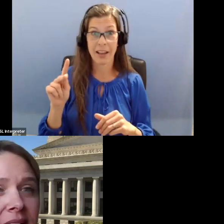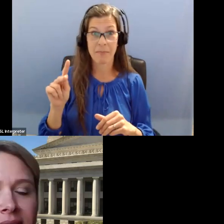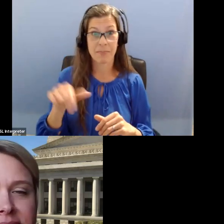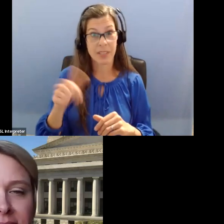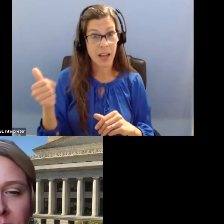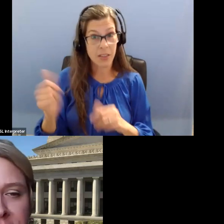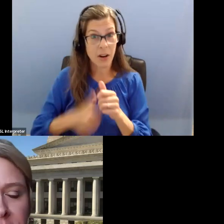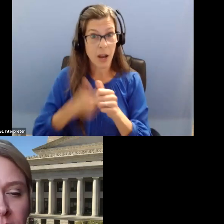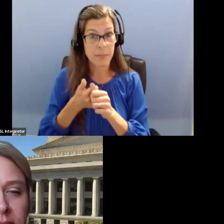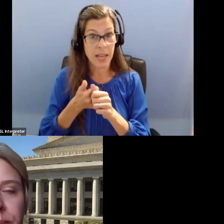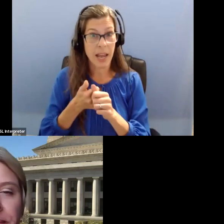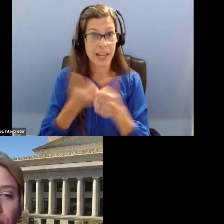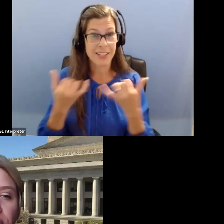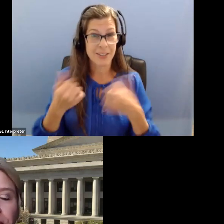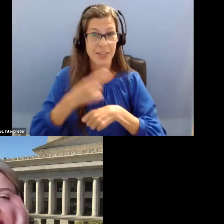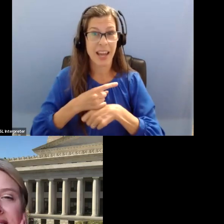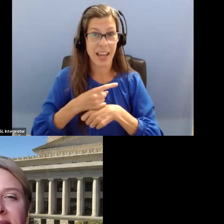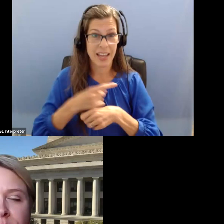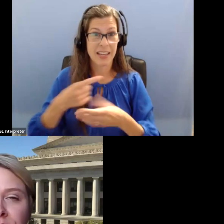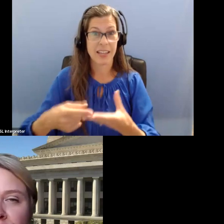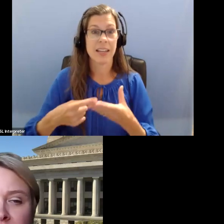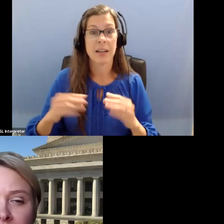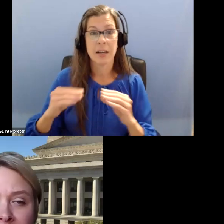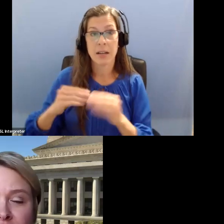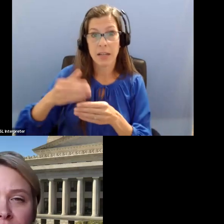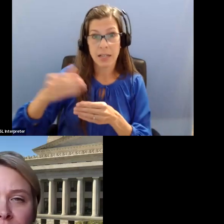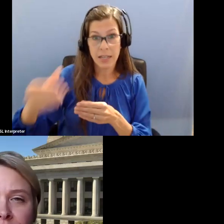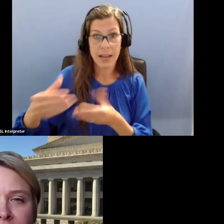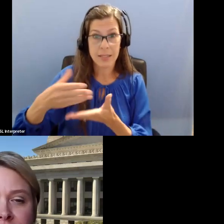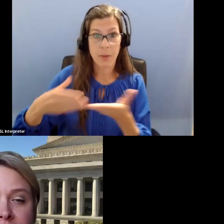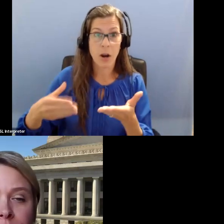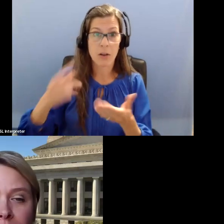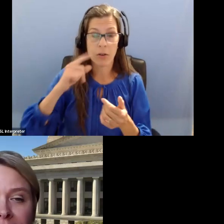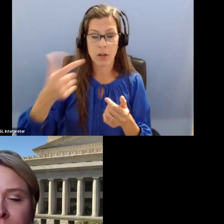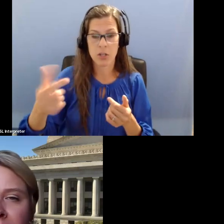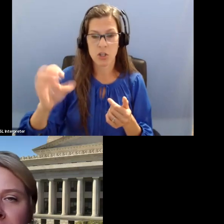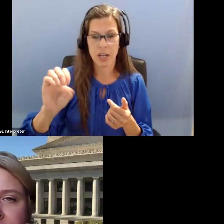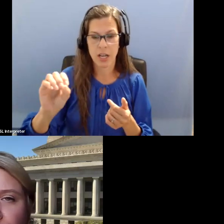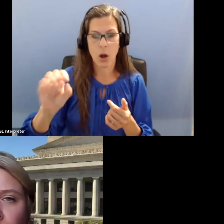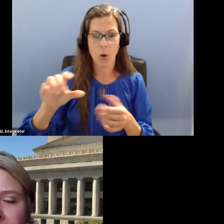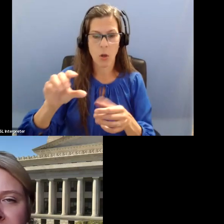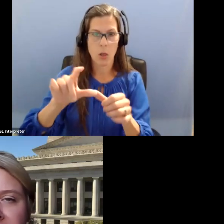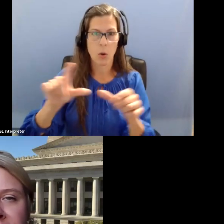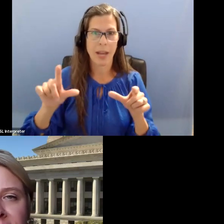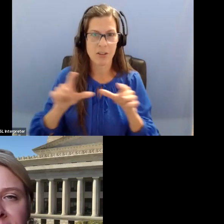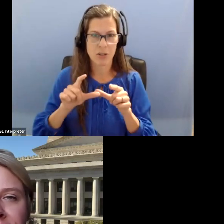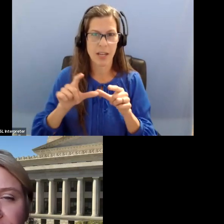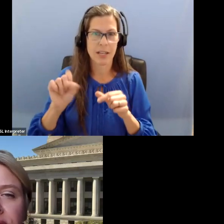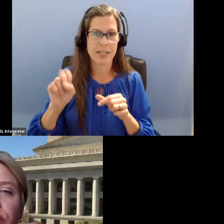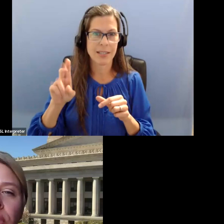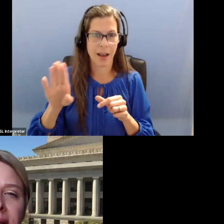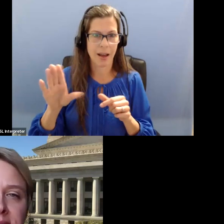other update I had today was to talk a little bit more about next steps with our geolocation subcommittee. So one of the things